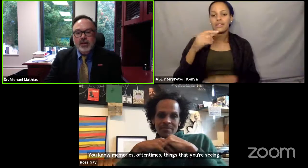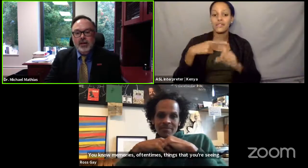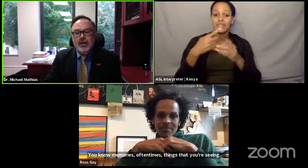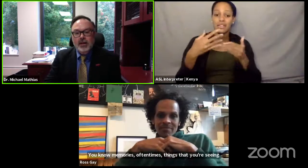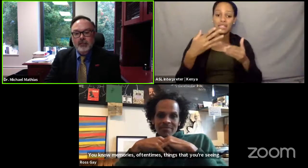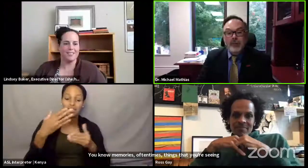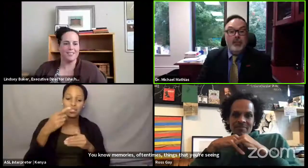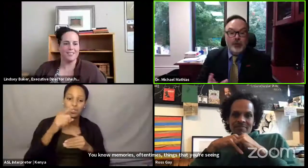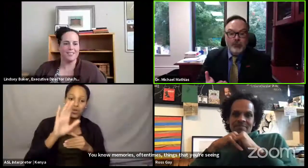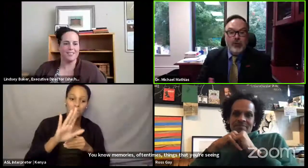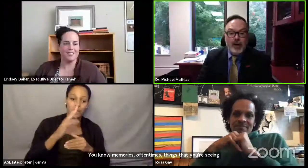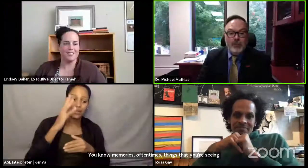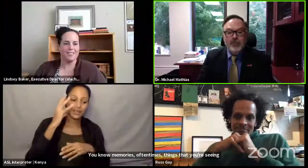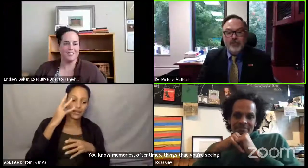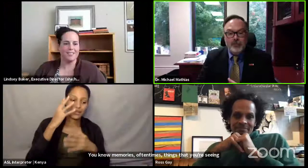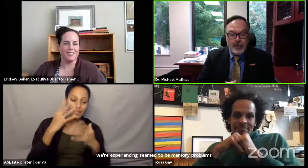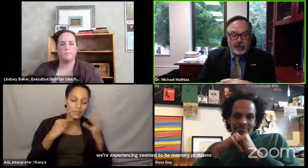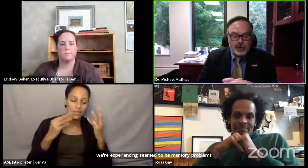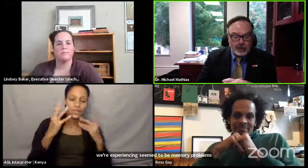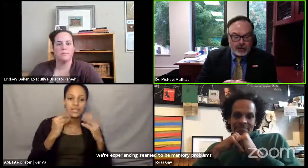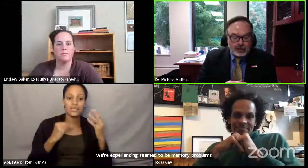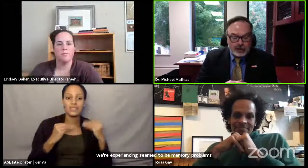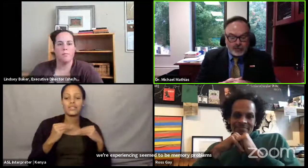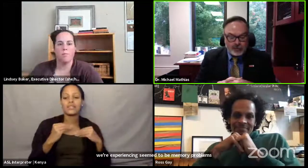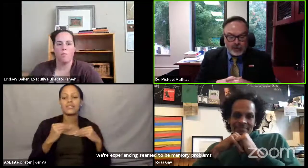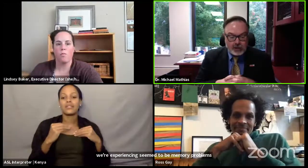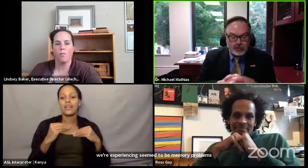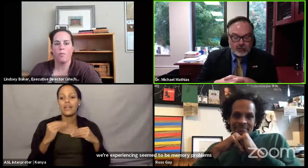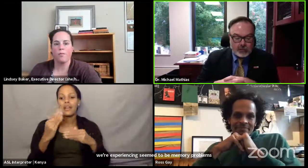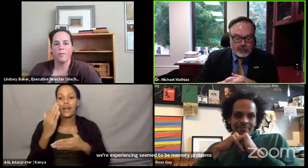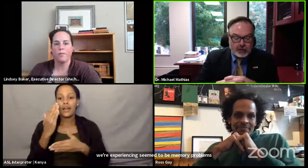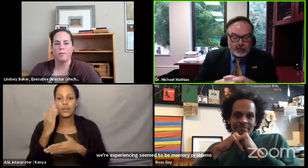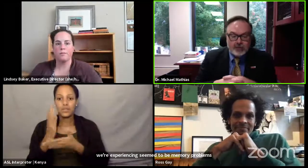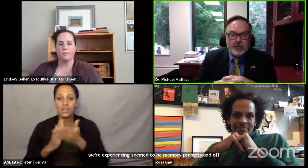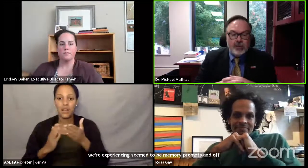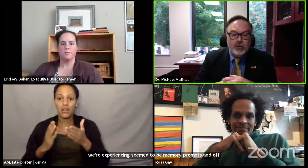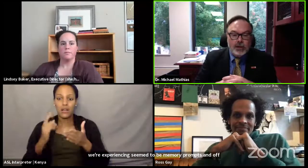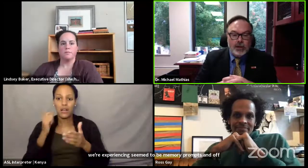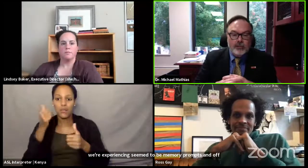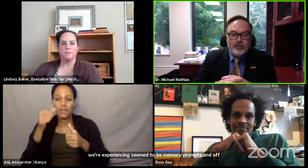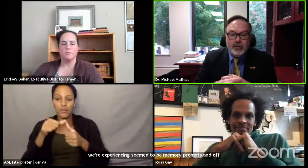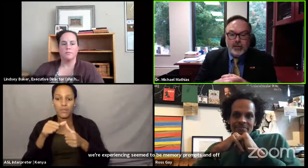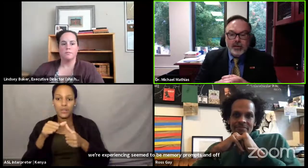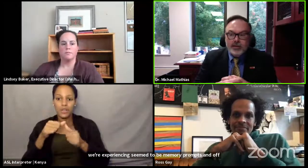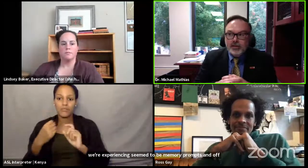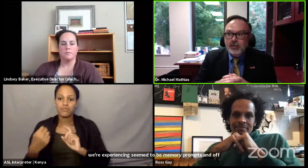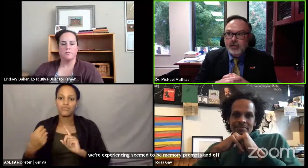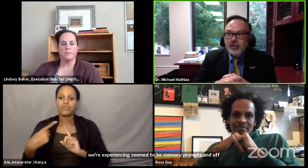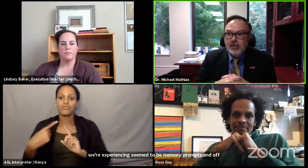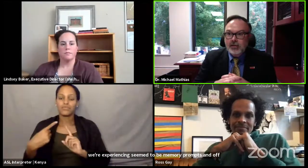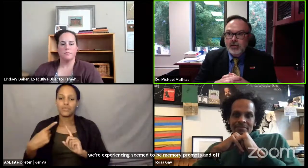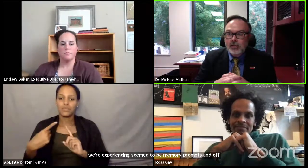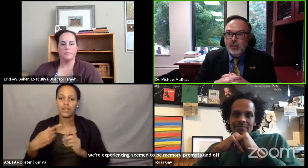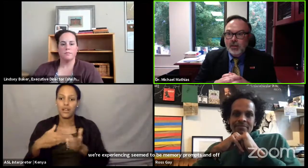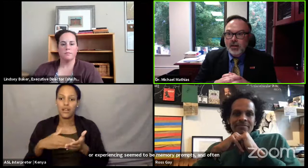be memory prompts. And often you're,